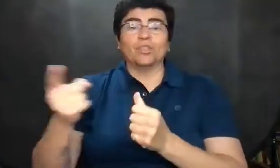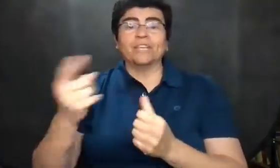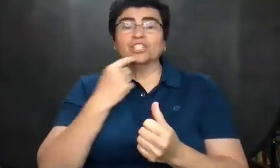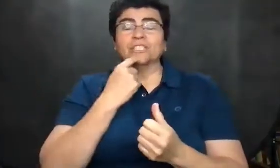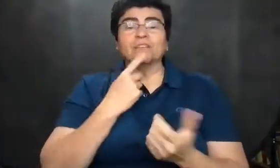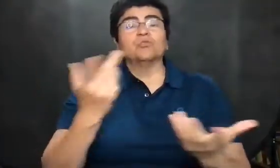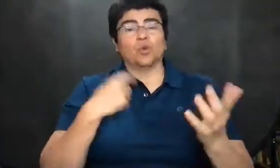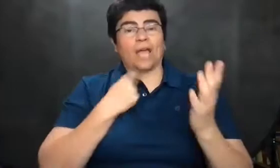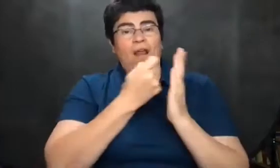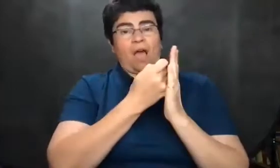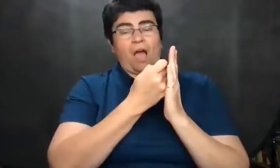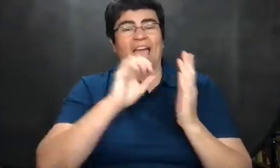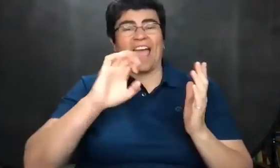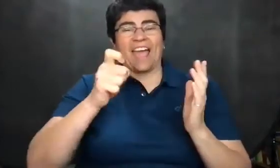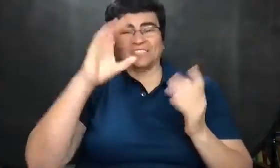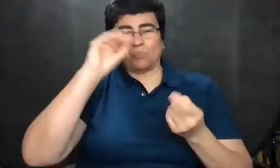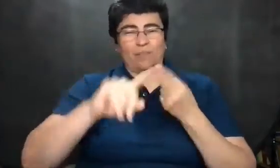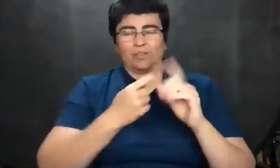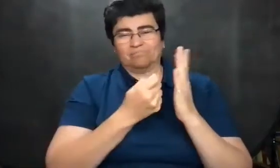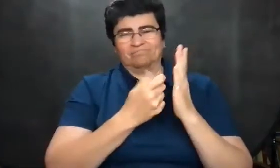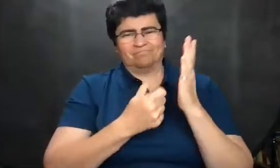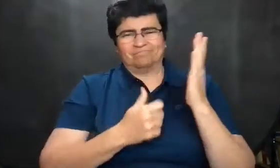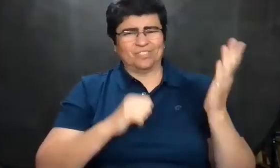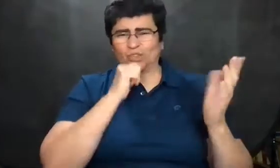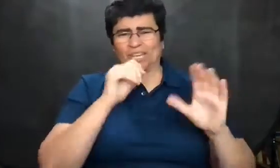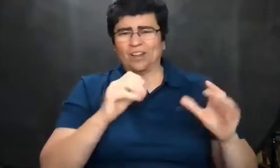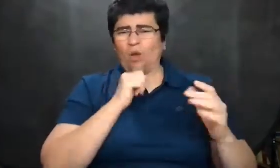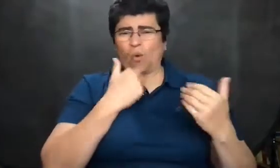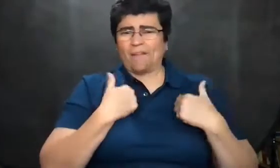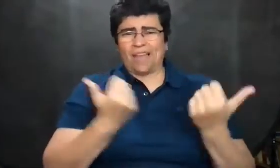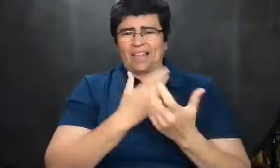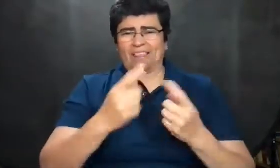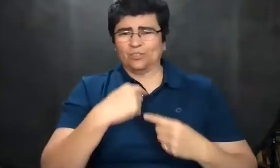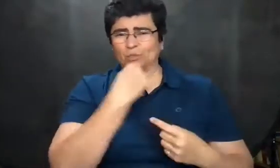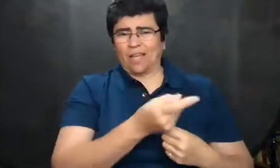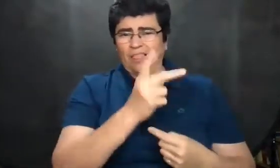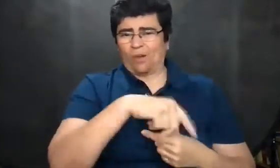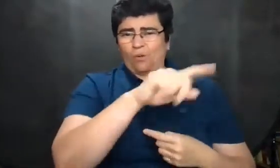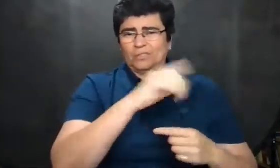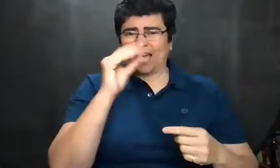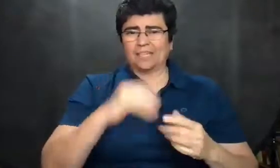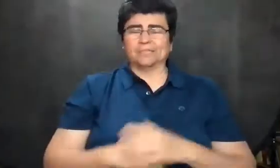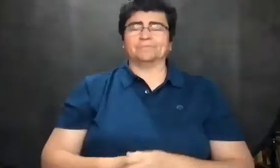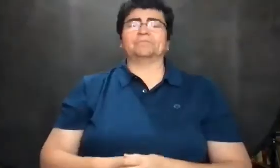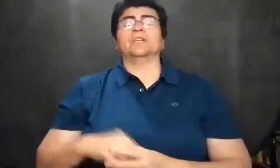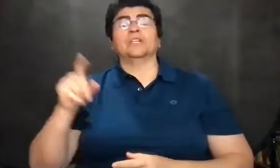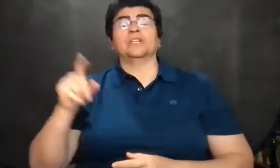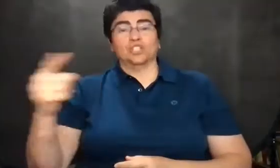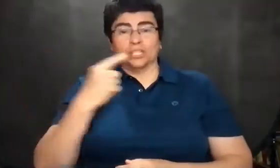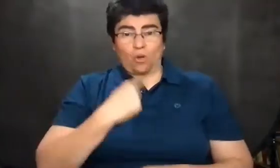scratch all those ex-boyfriends off. You ain't got anything to say to them. And she said to me, you left somebody